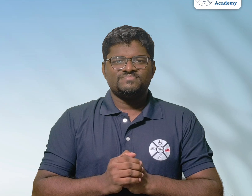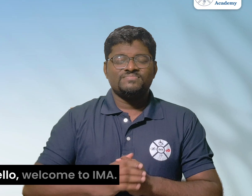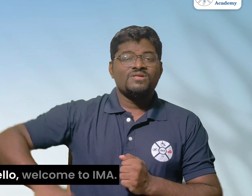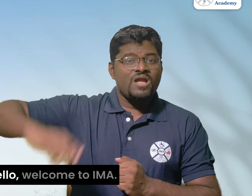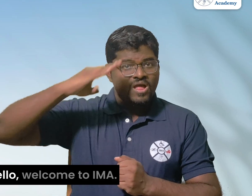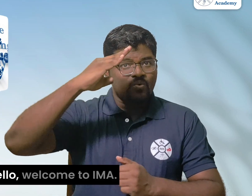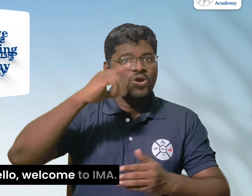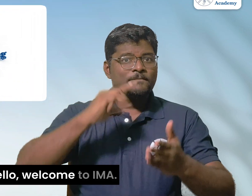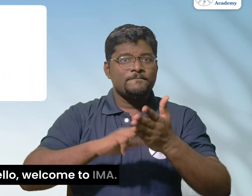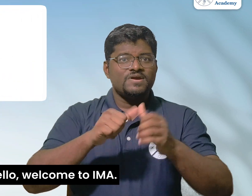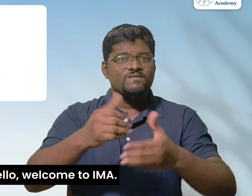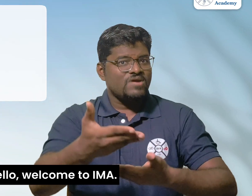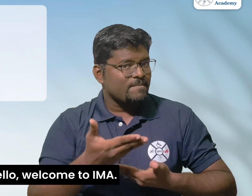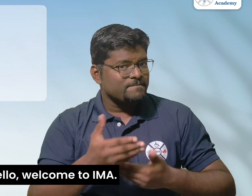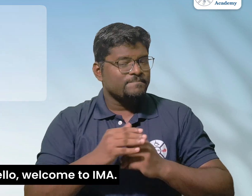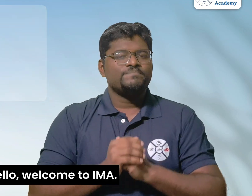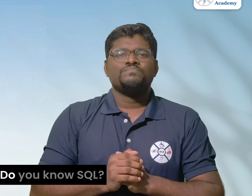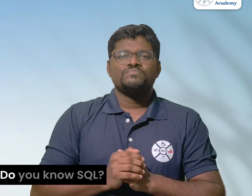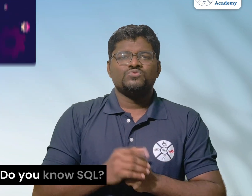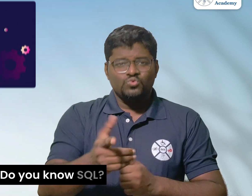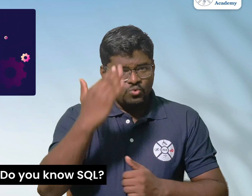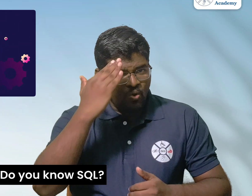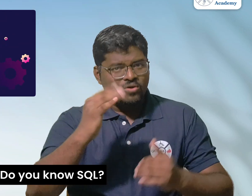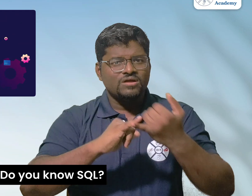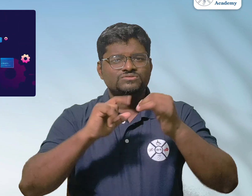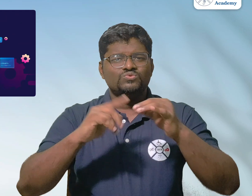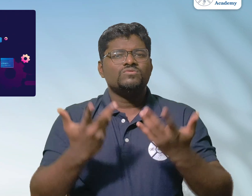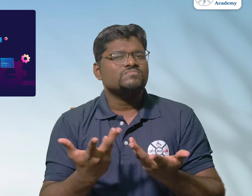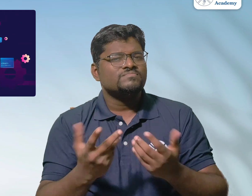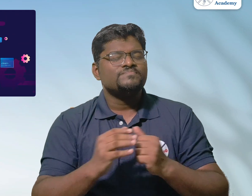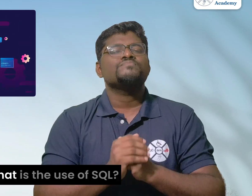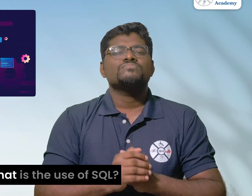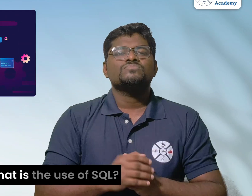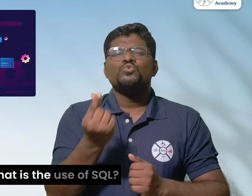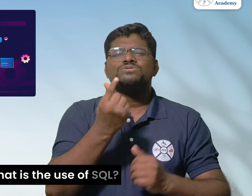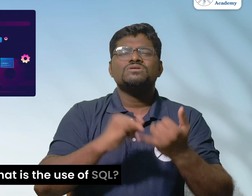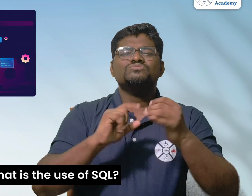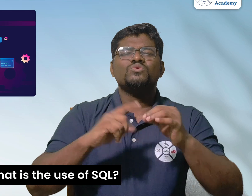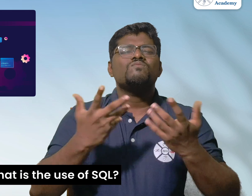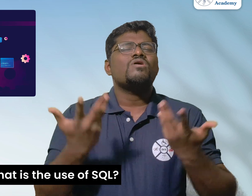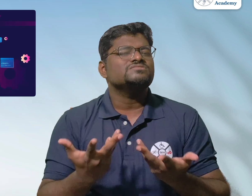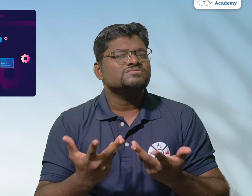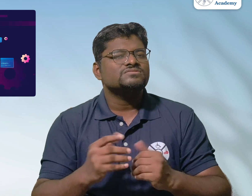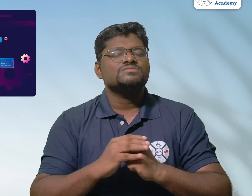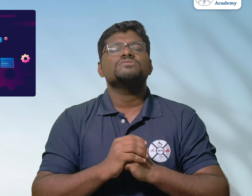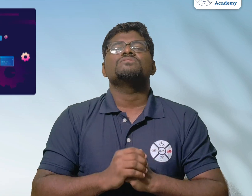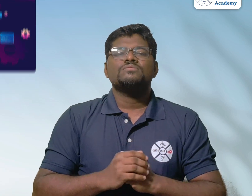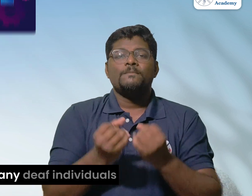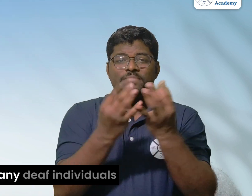Hello, welcome to IMA. Do you know SQL? What is the use of SQL? Many